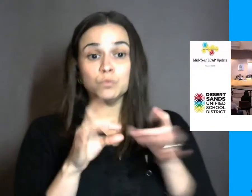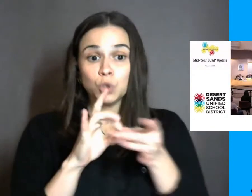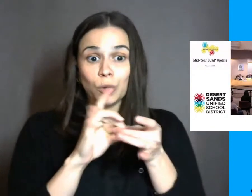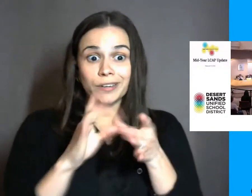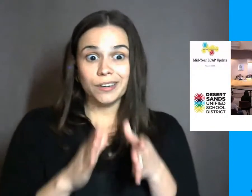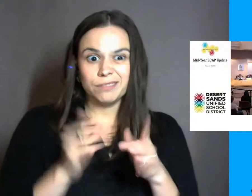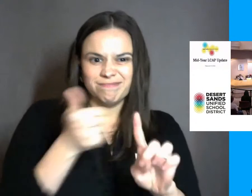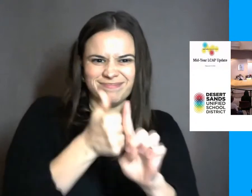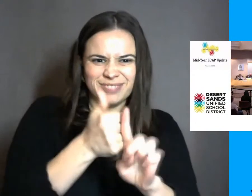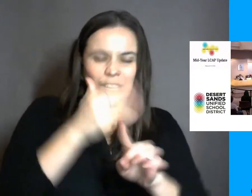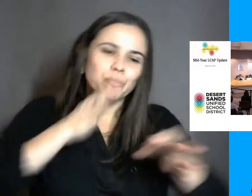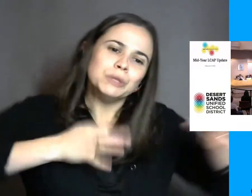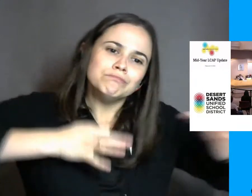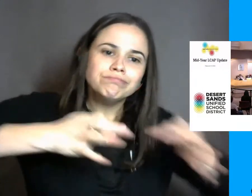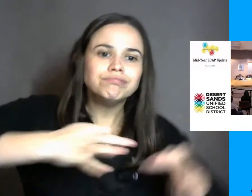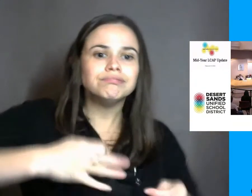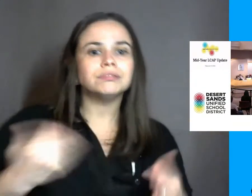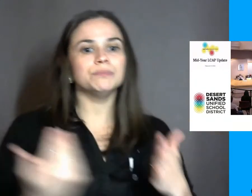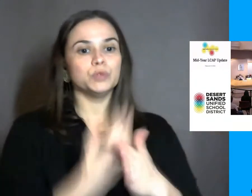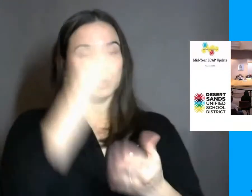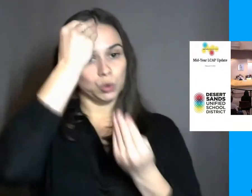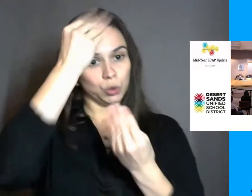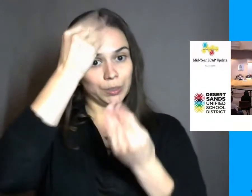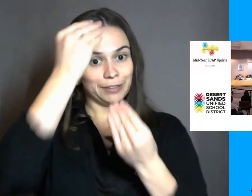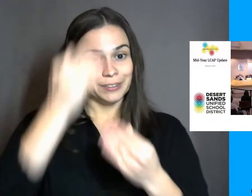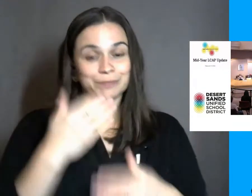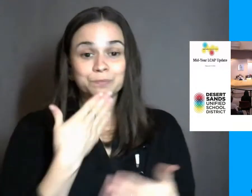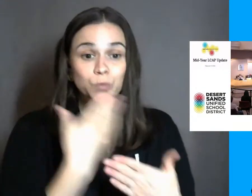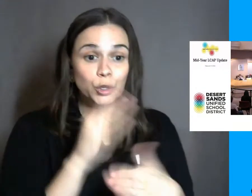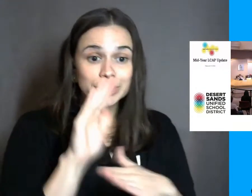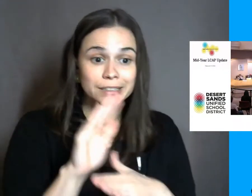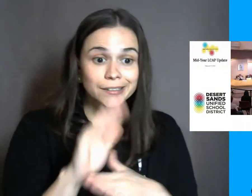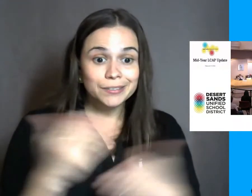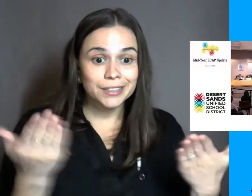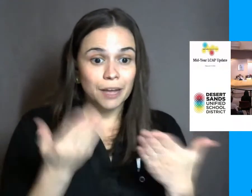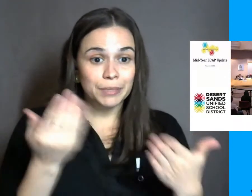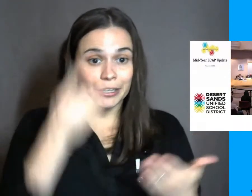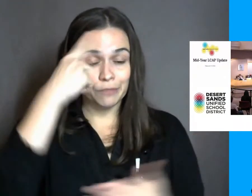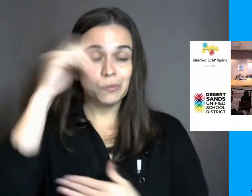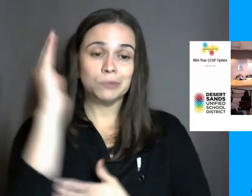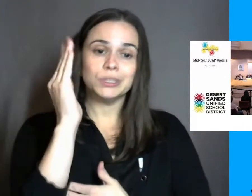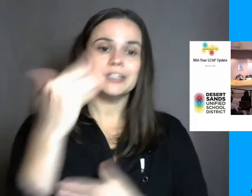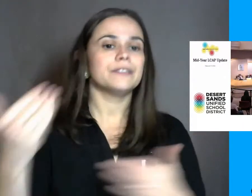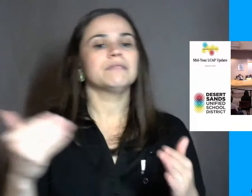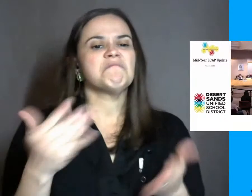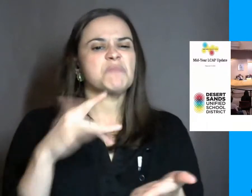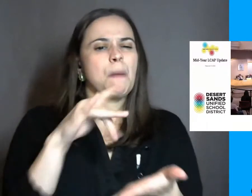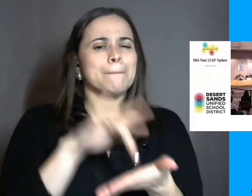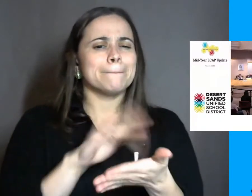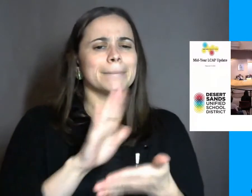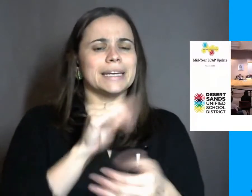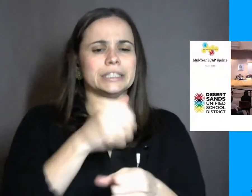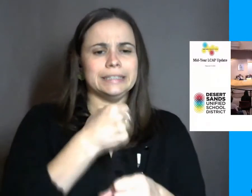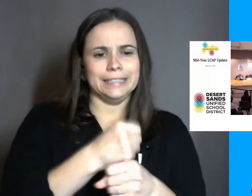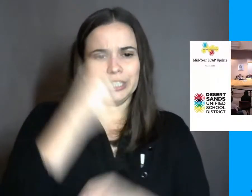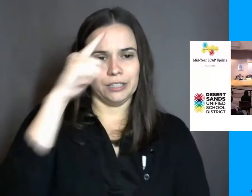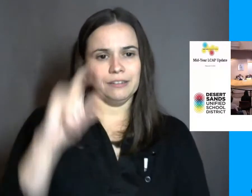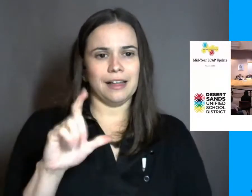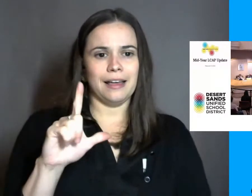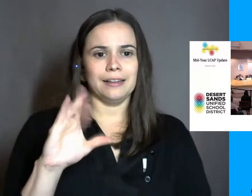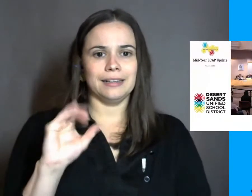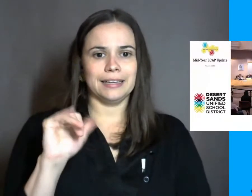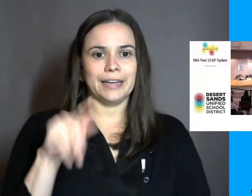Good evening. I'm here to present the mid-year LCAP update. The first few slides will reference the report